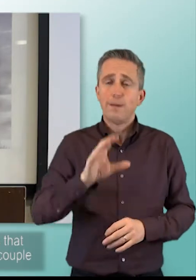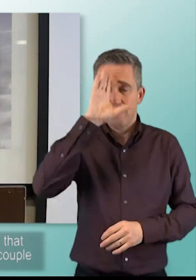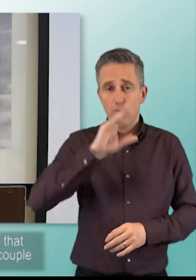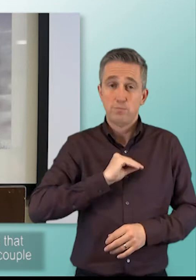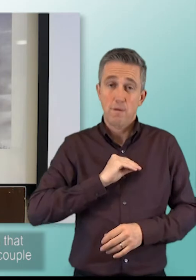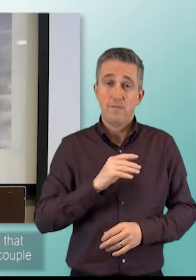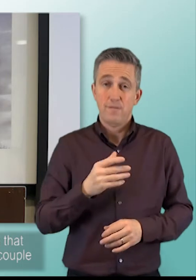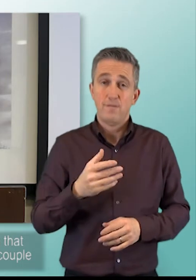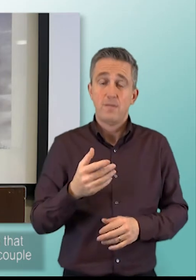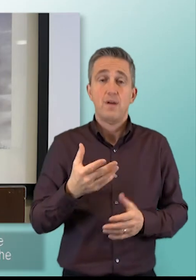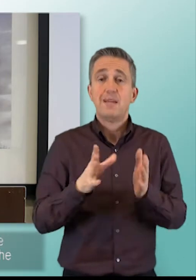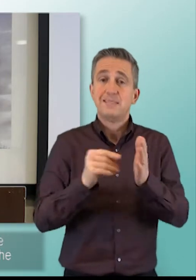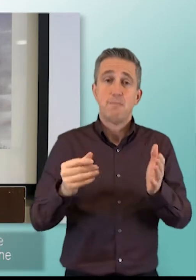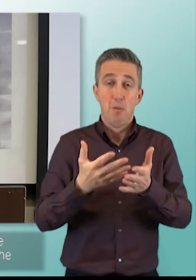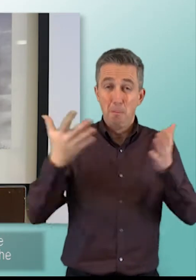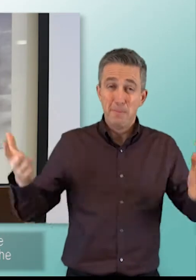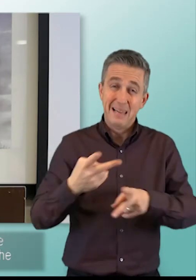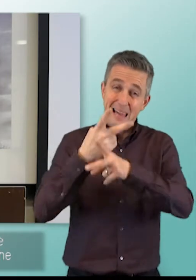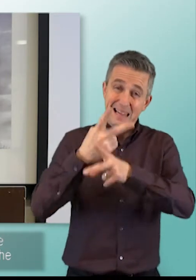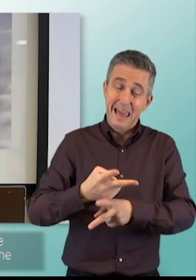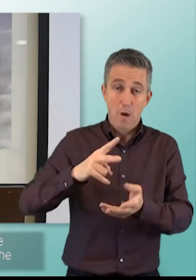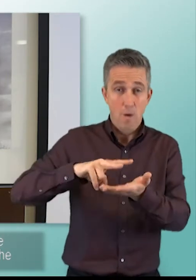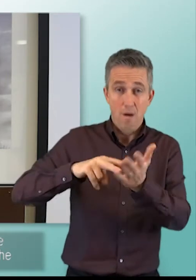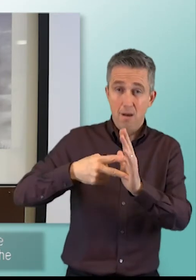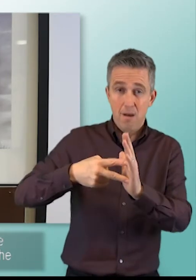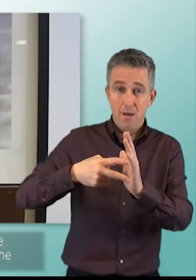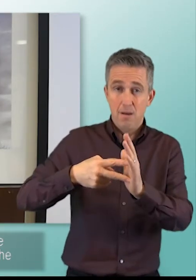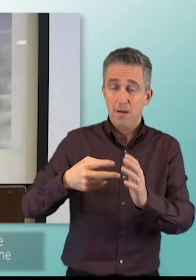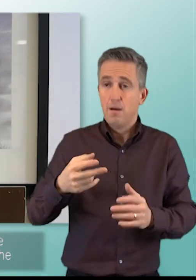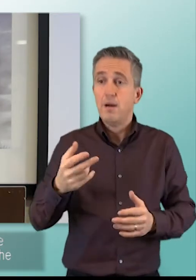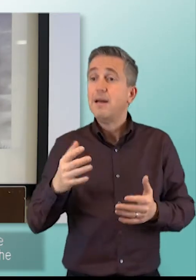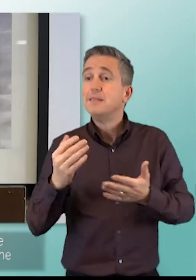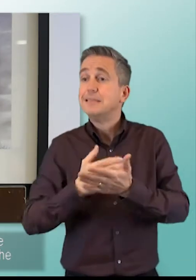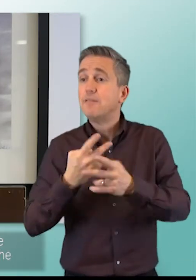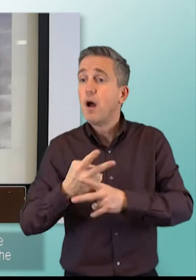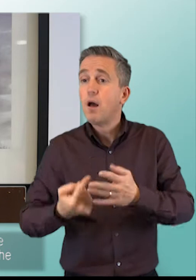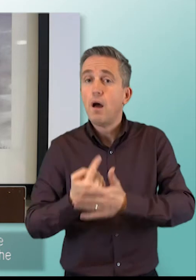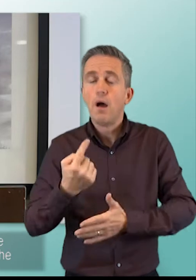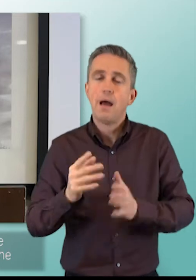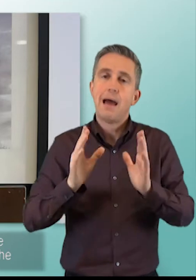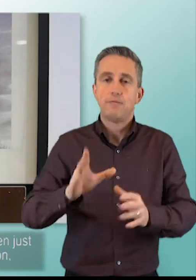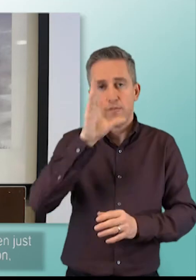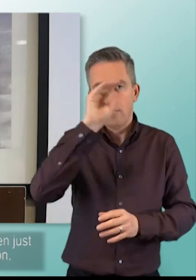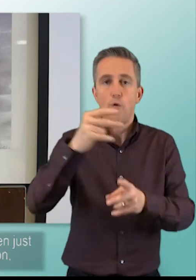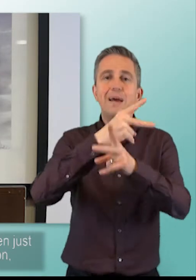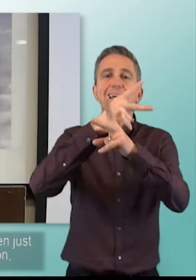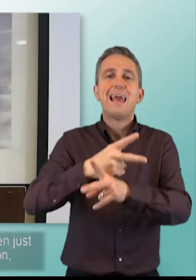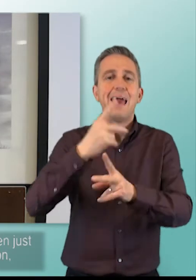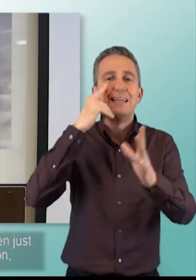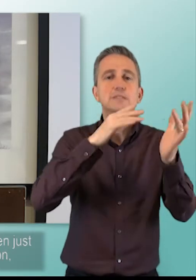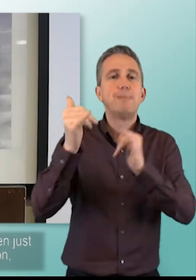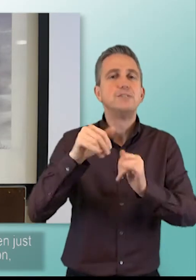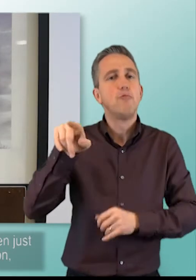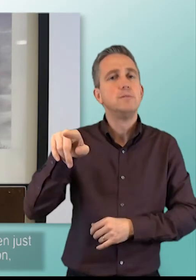know, and we've had a couple of meetings with, say, big care providers. And the safeguarding events that have to be reported to the care inspector